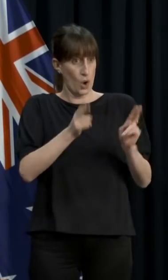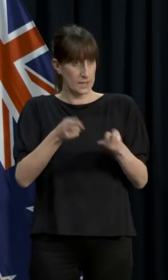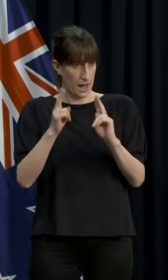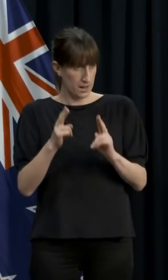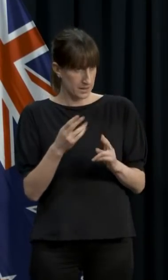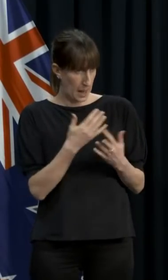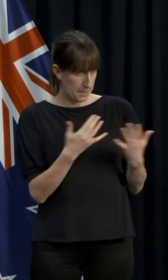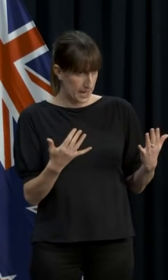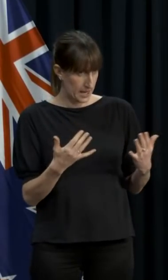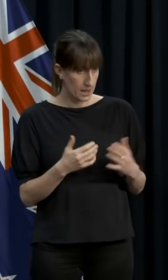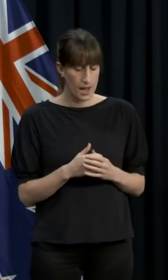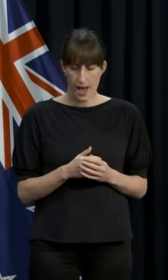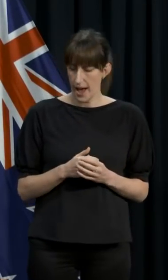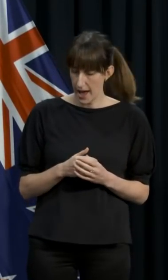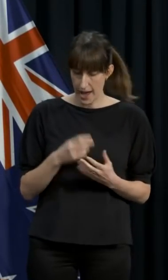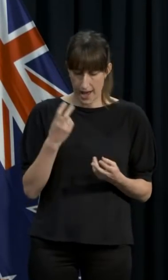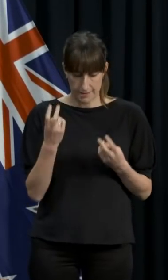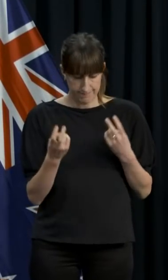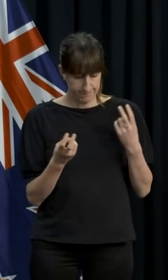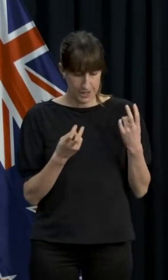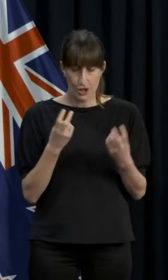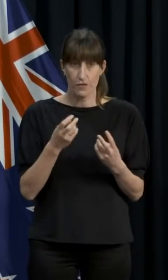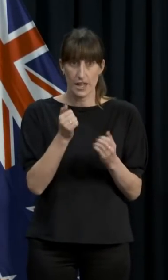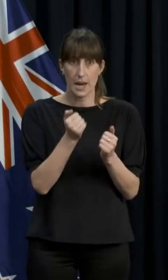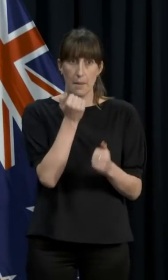in a piece of paper. I should have them on a piece of paper here.